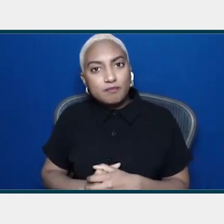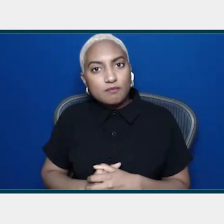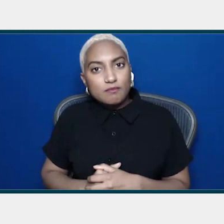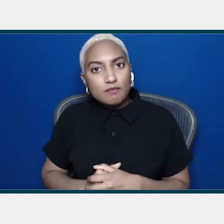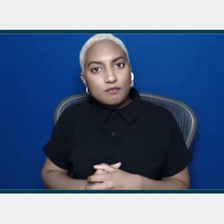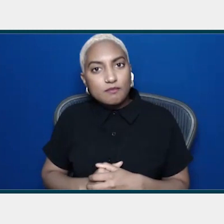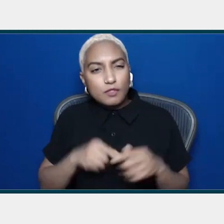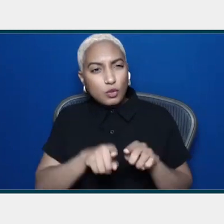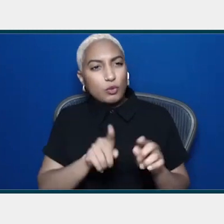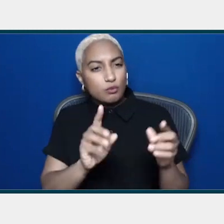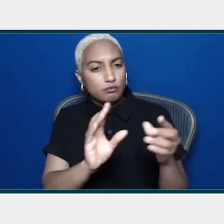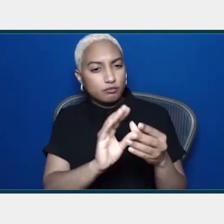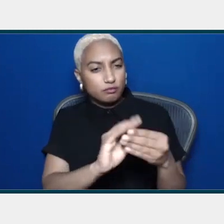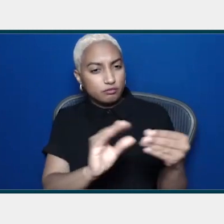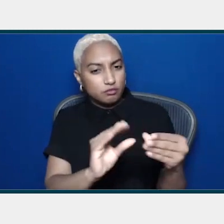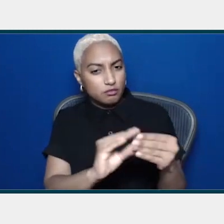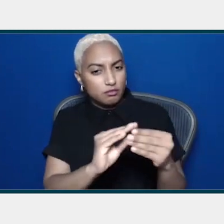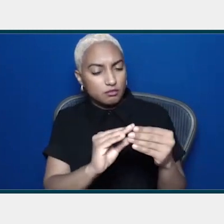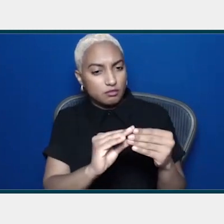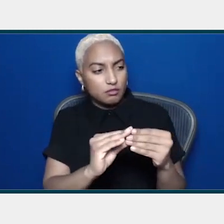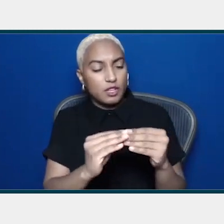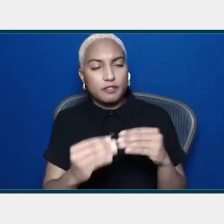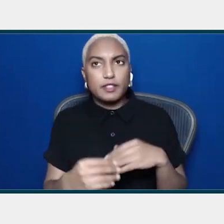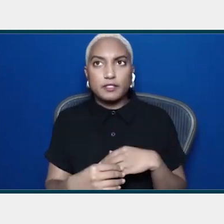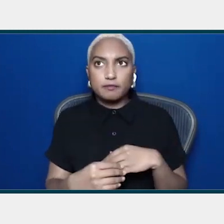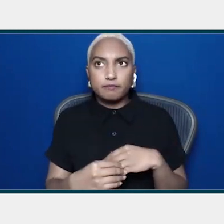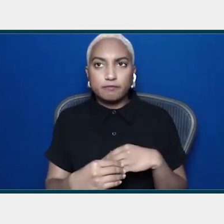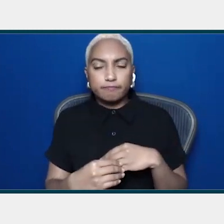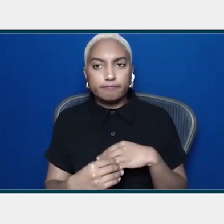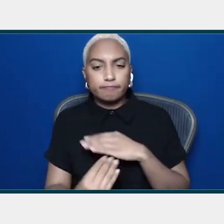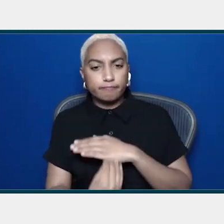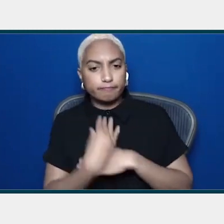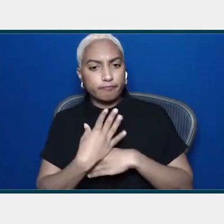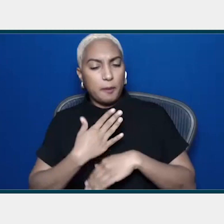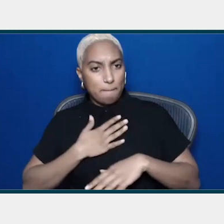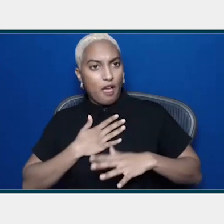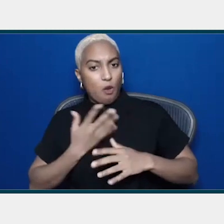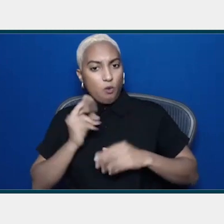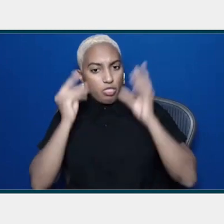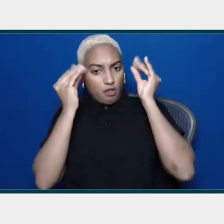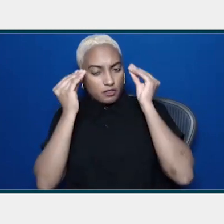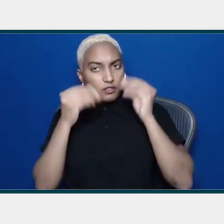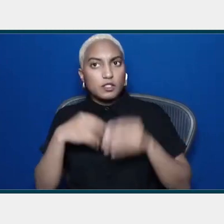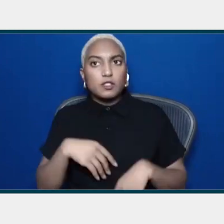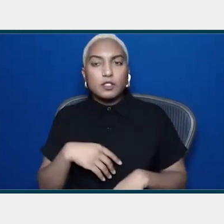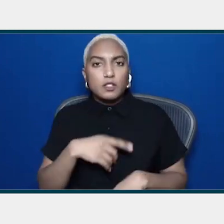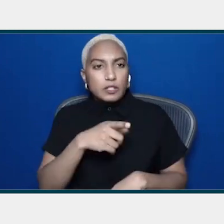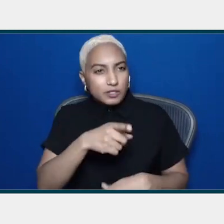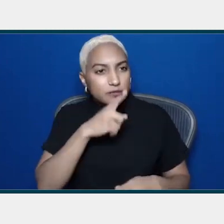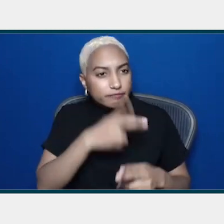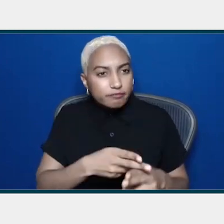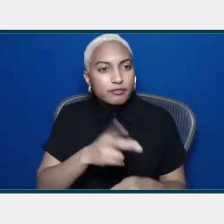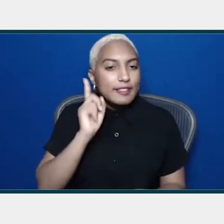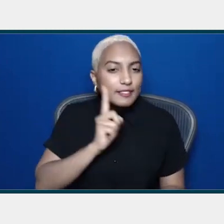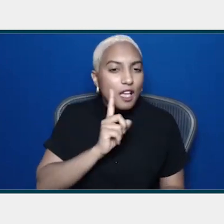the experience of masking, what we hear from our community about the experience of code switching, and all the ways